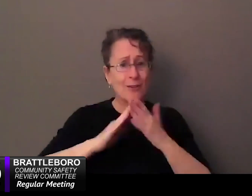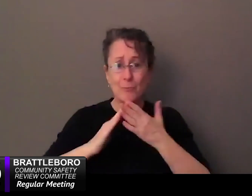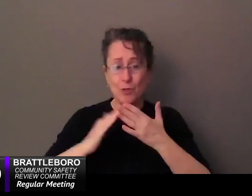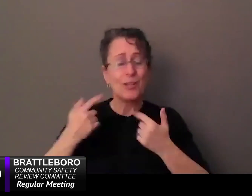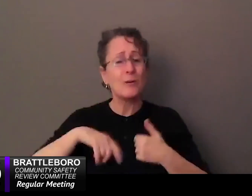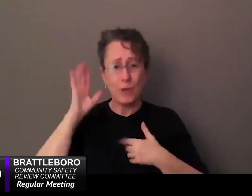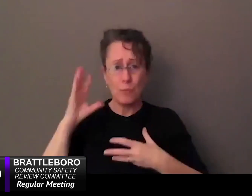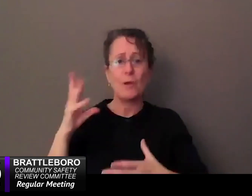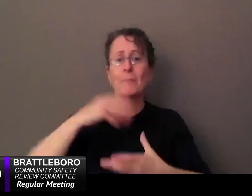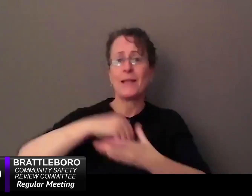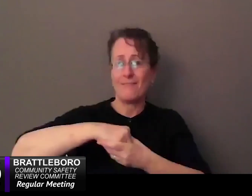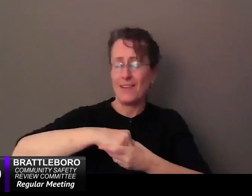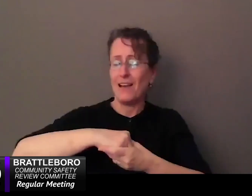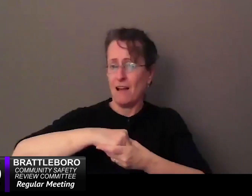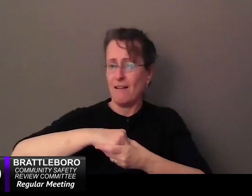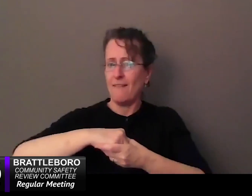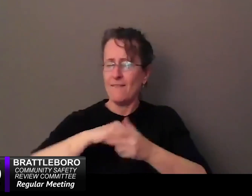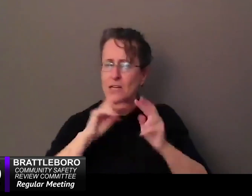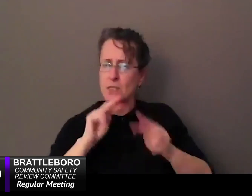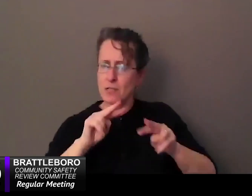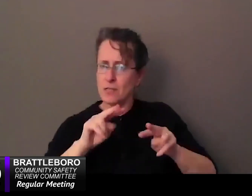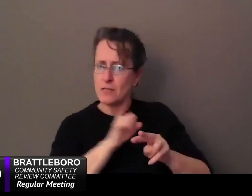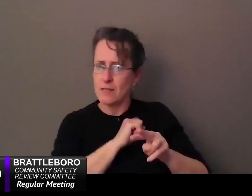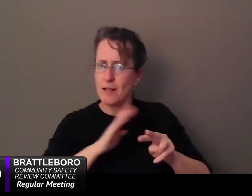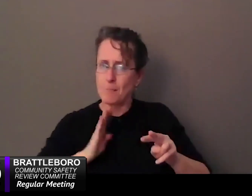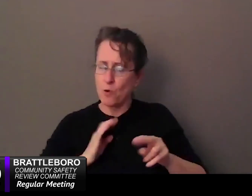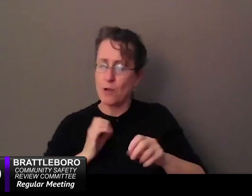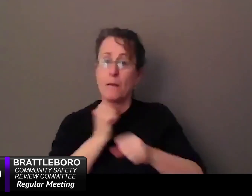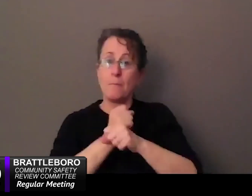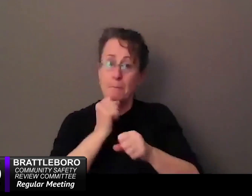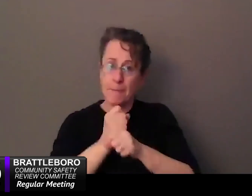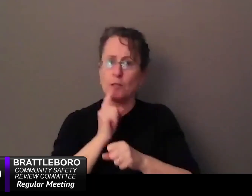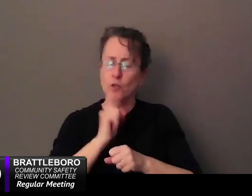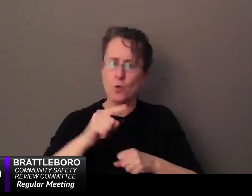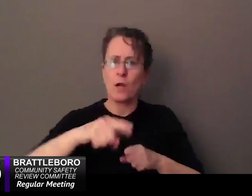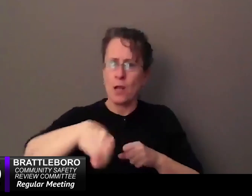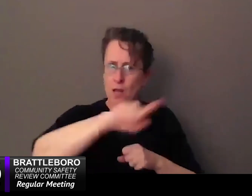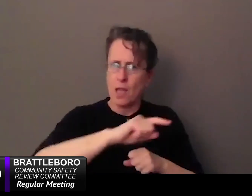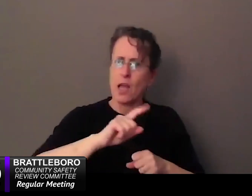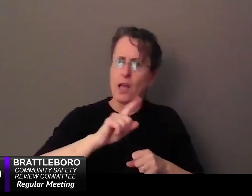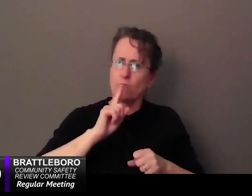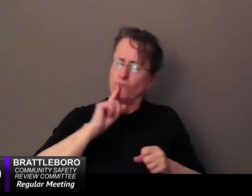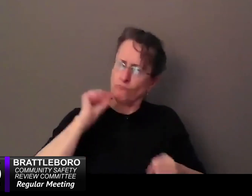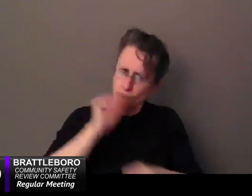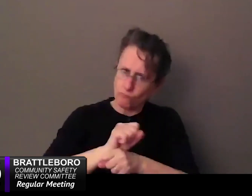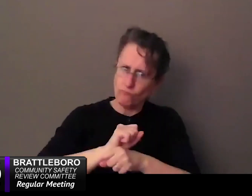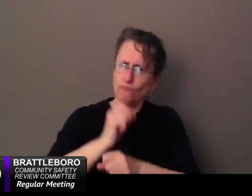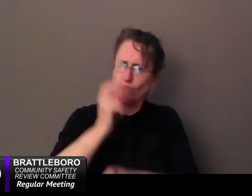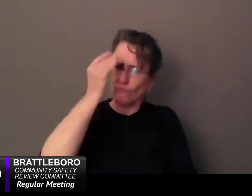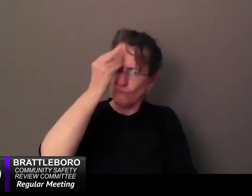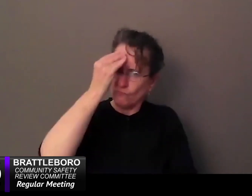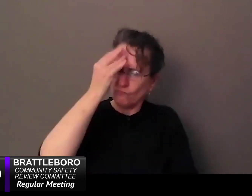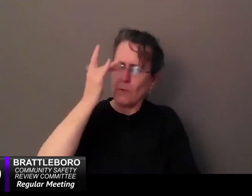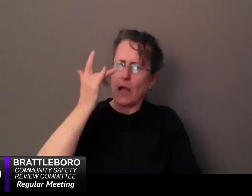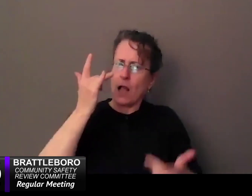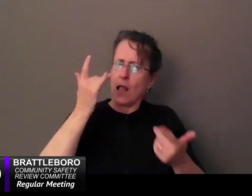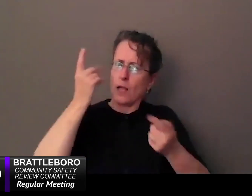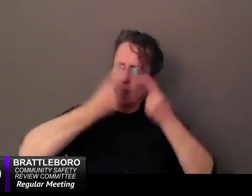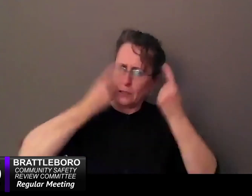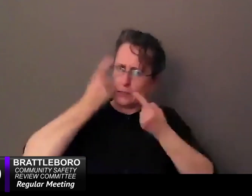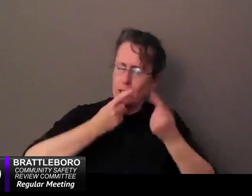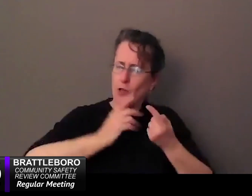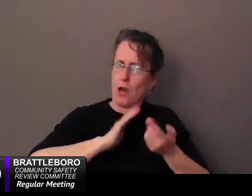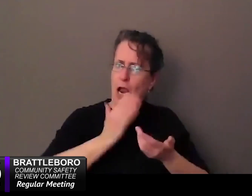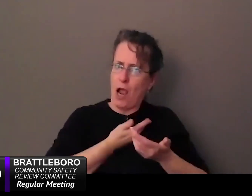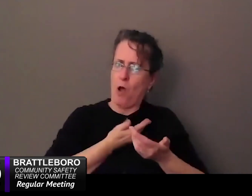process to ensure that those recommendations are heavily considered. Right. And because select board meetings are public and because the process of the